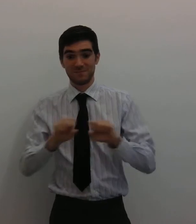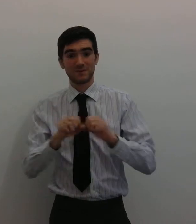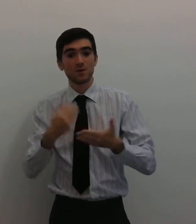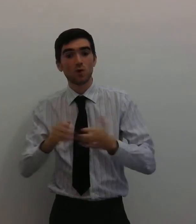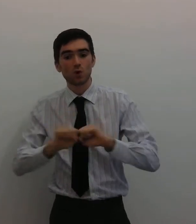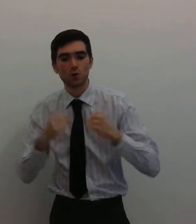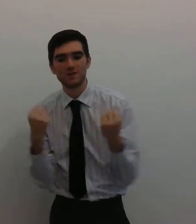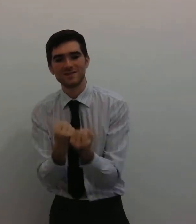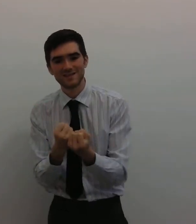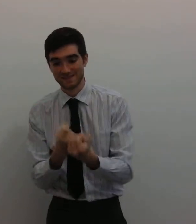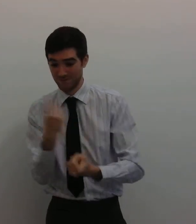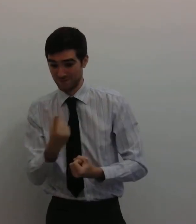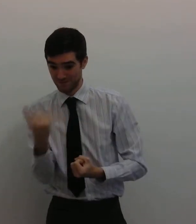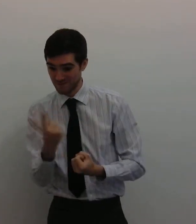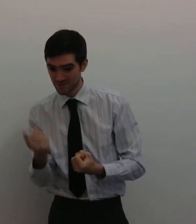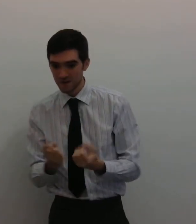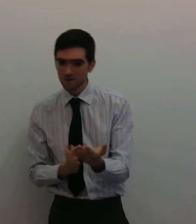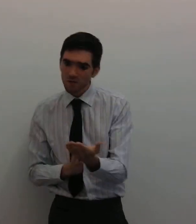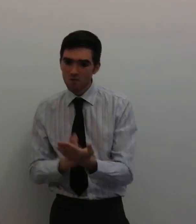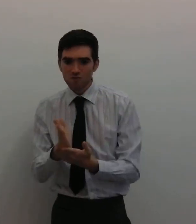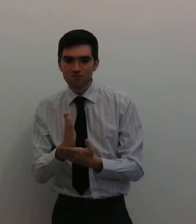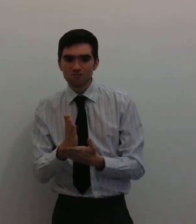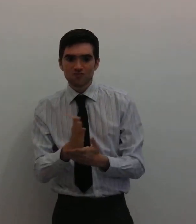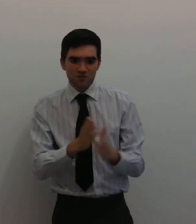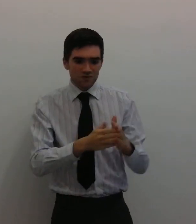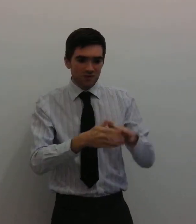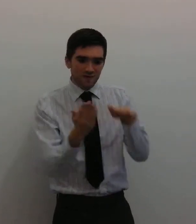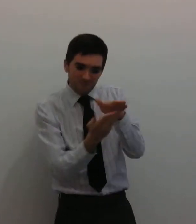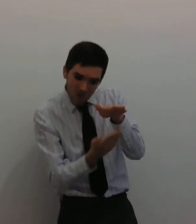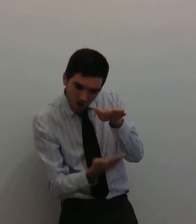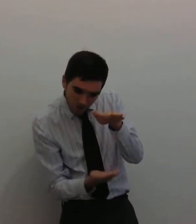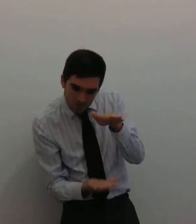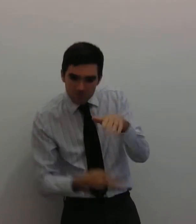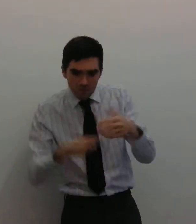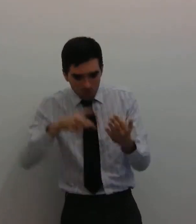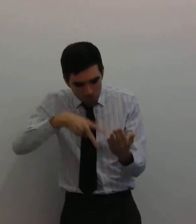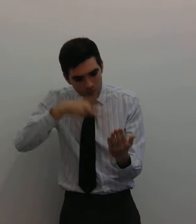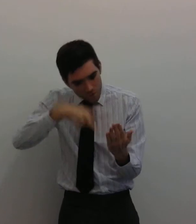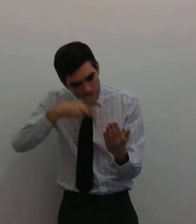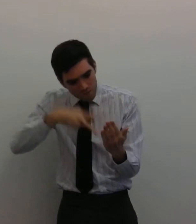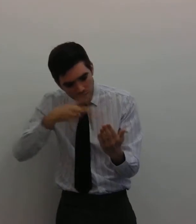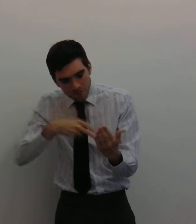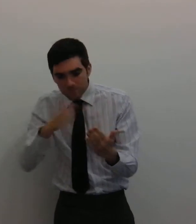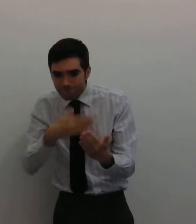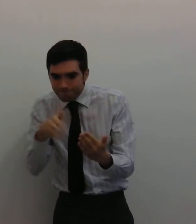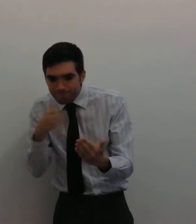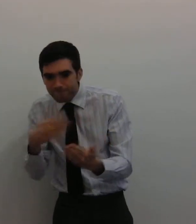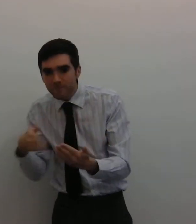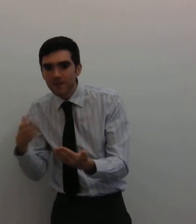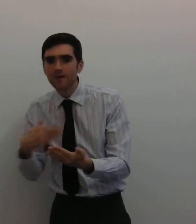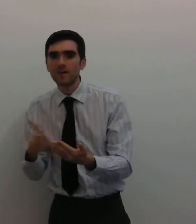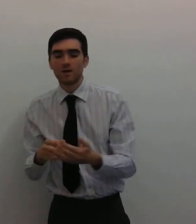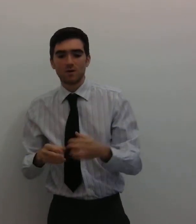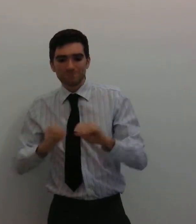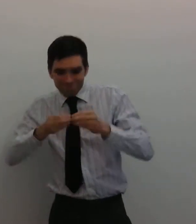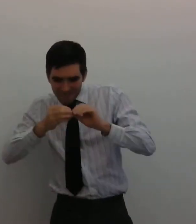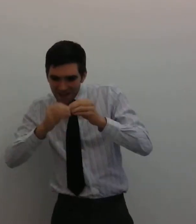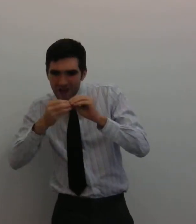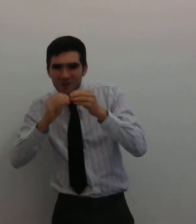and work out the figures themselves from all the different attendance notes in the file. This is a really laborious